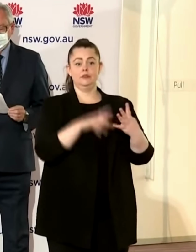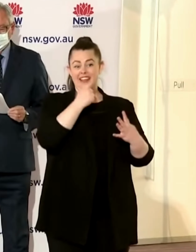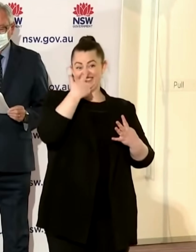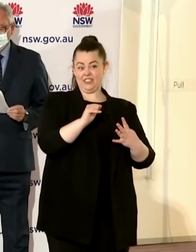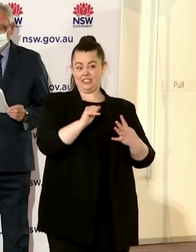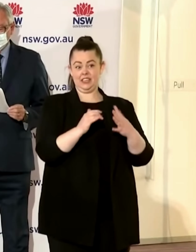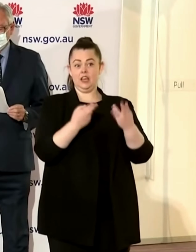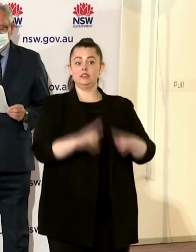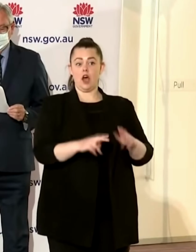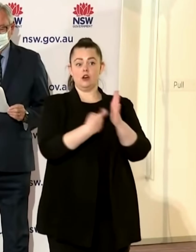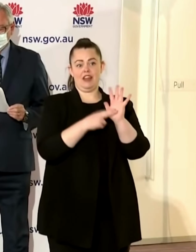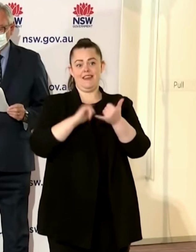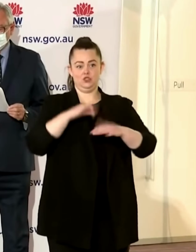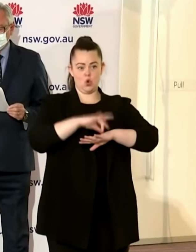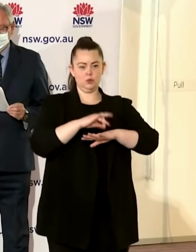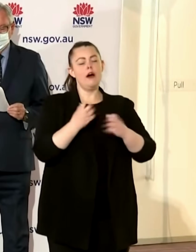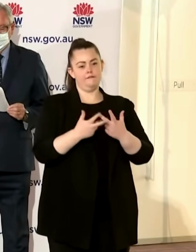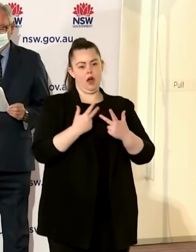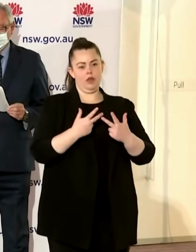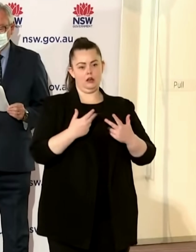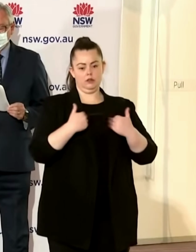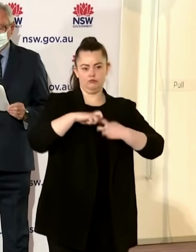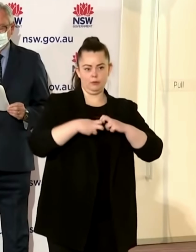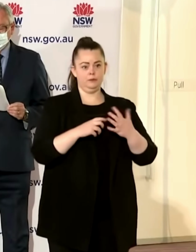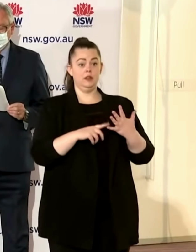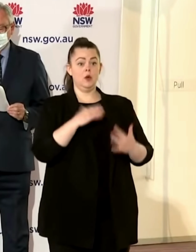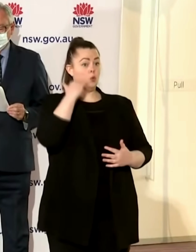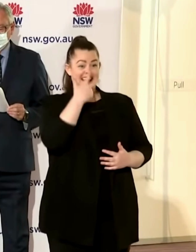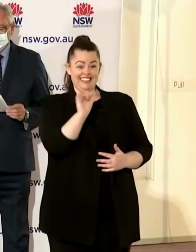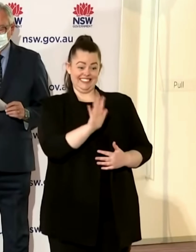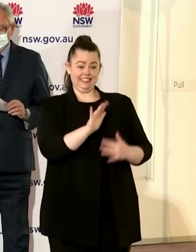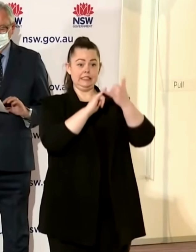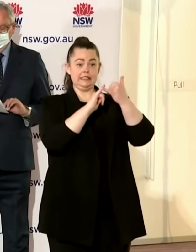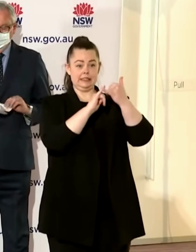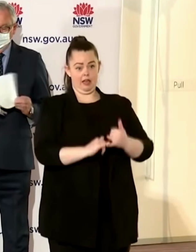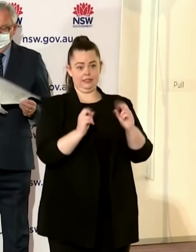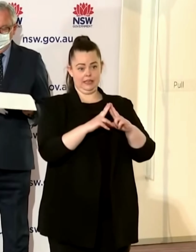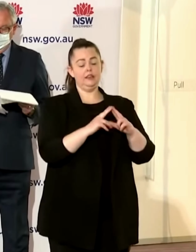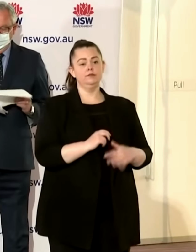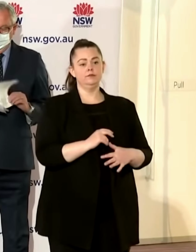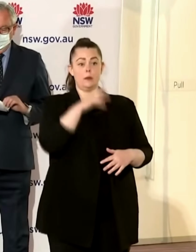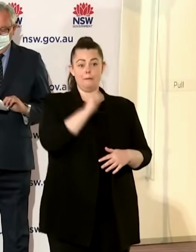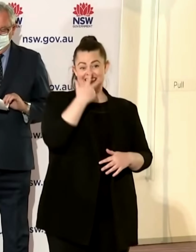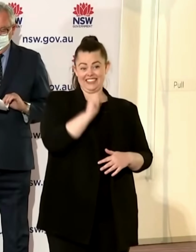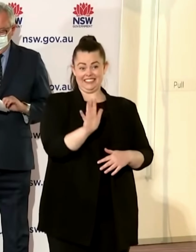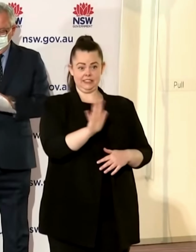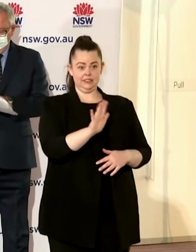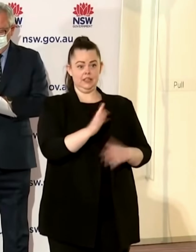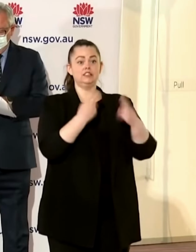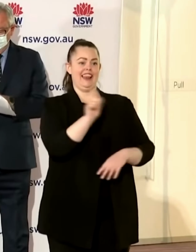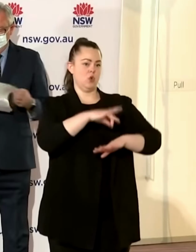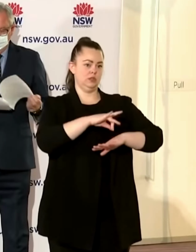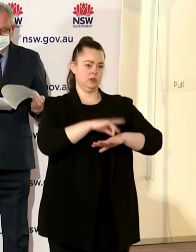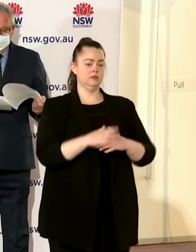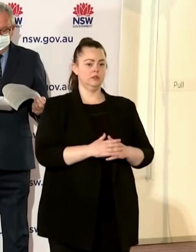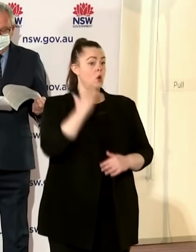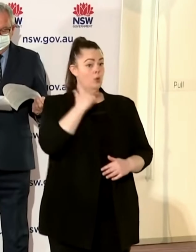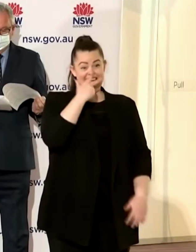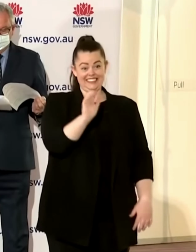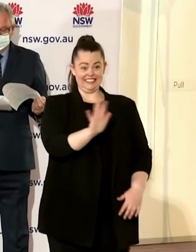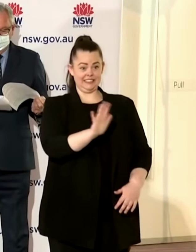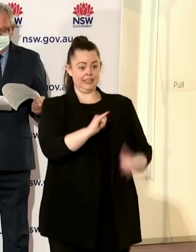at Royal North Shore Hospital. He was had underlying health conditions. A woman in her 80s from Sydney's southern suburbs who died at Sutherland Hospital. A man in his 80s from southwestern Sydney who died at Liverpool Hospital. A woman in her